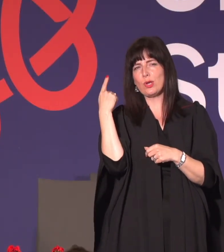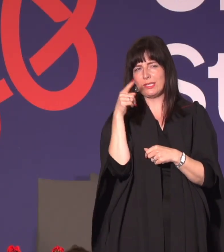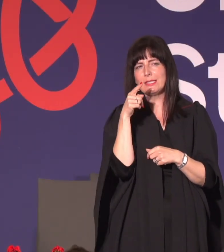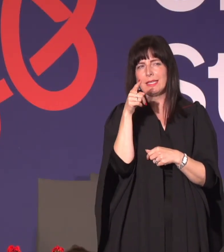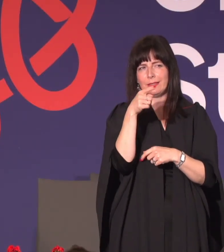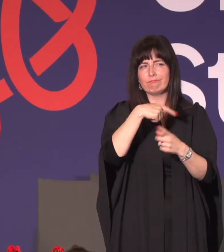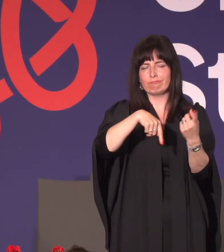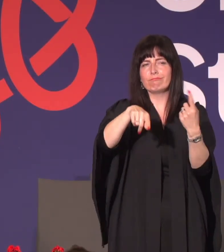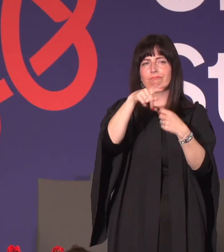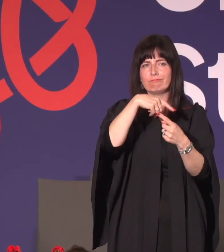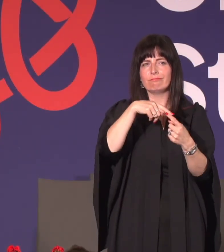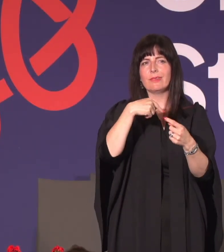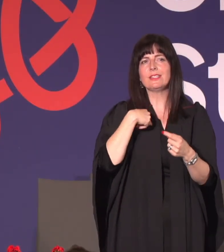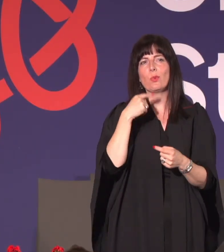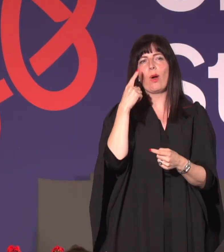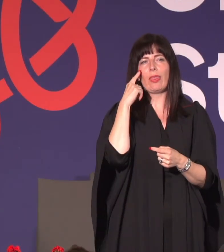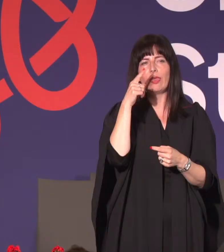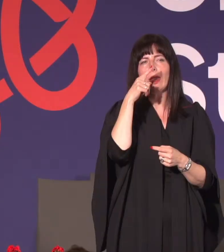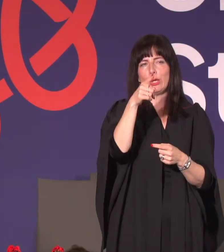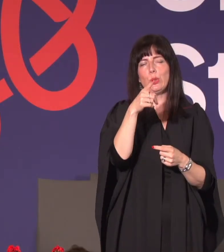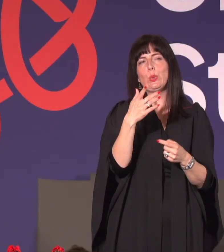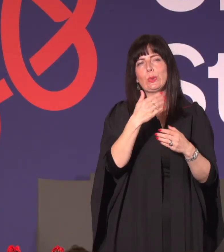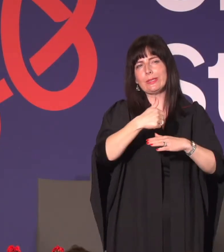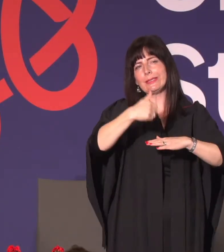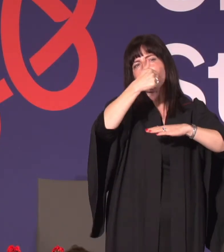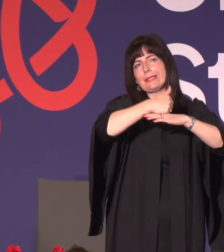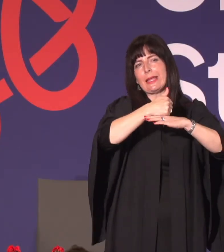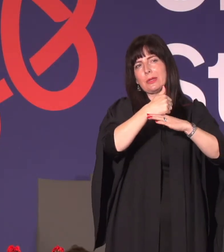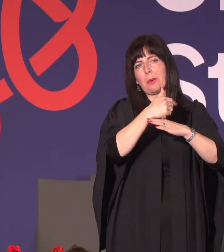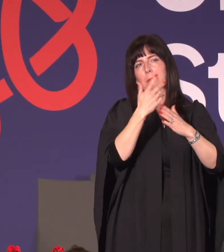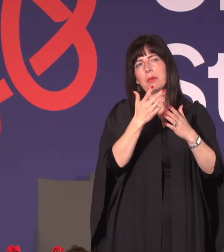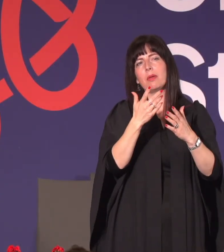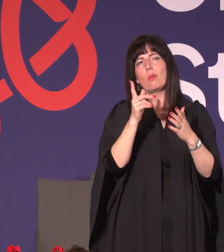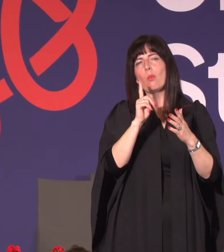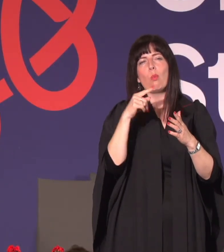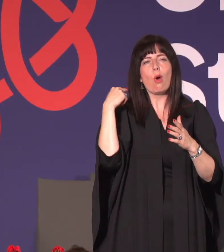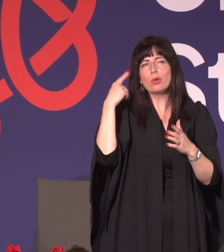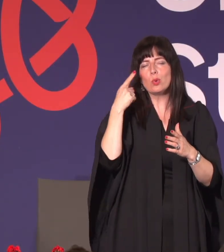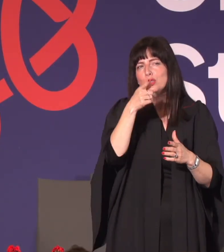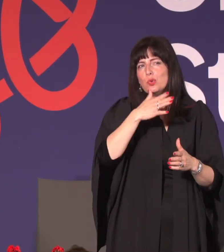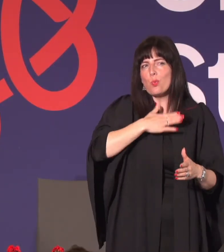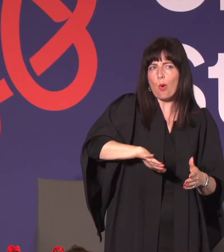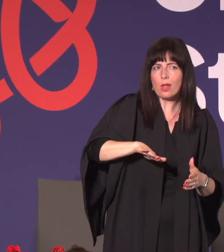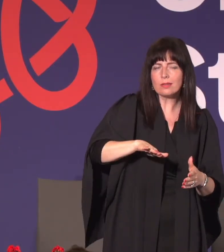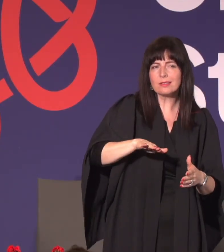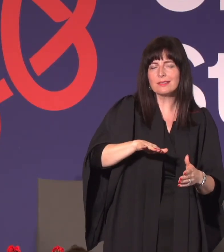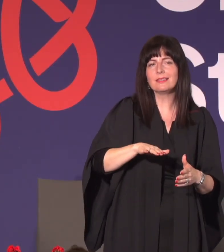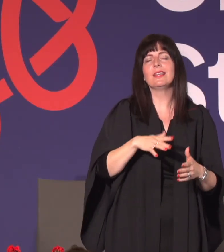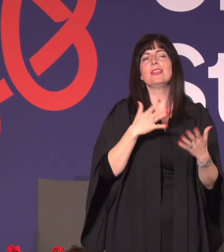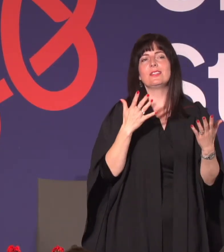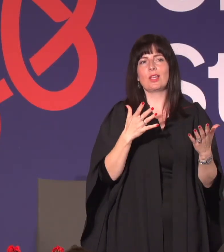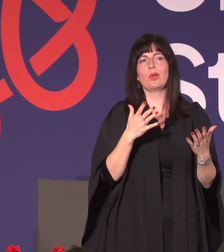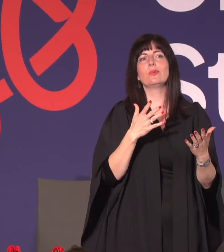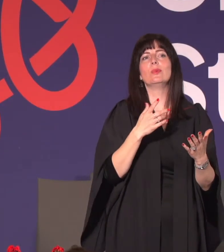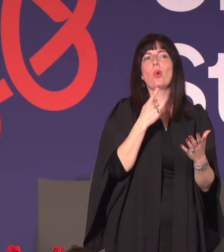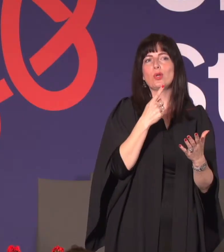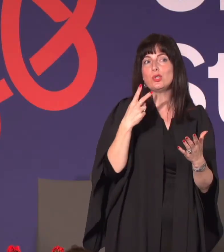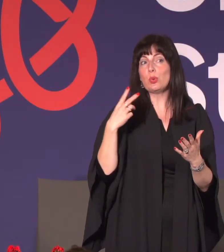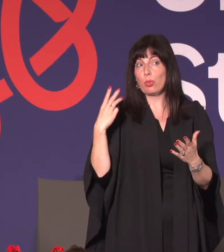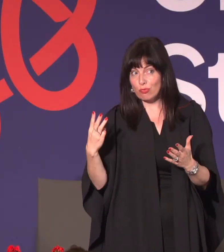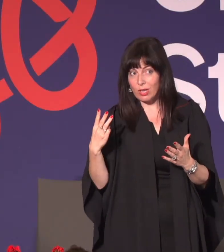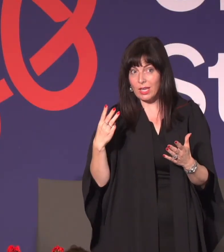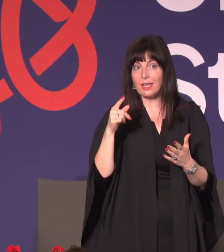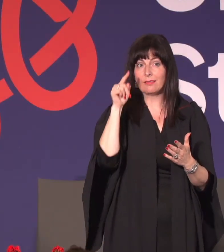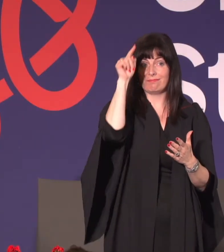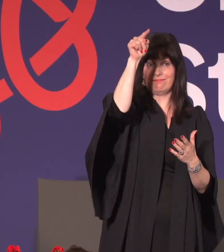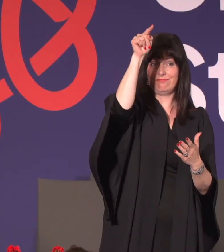and I think you can set the bar for how loud you would like your guests to be. So, on the count of 3, I would like you guys at the